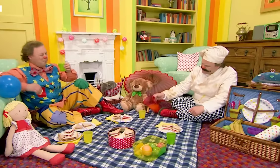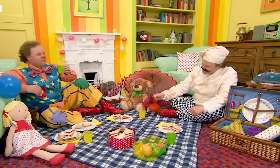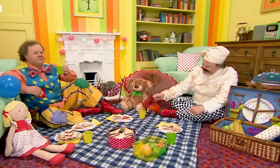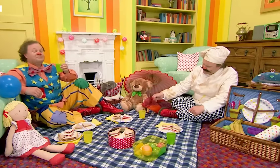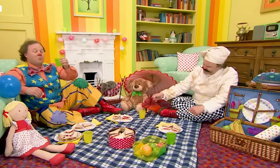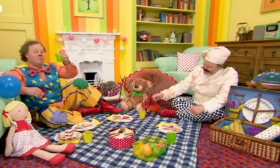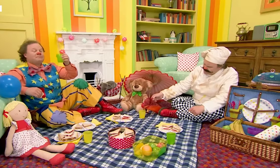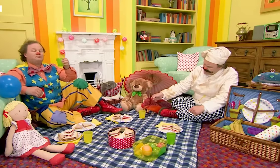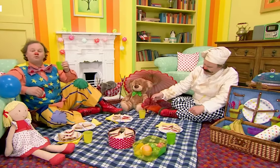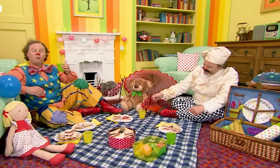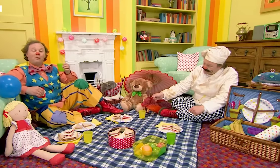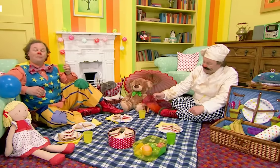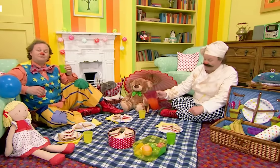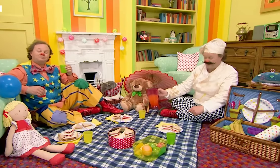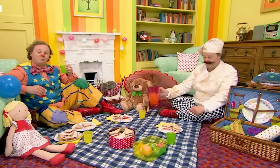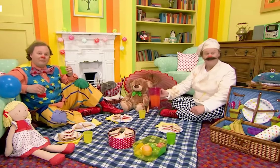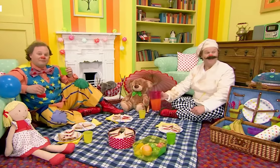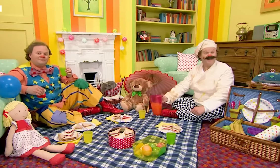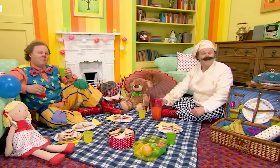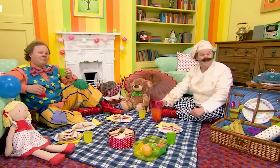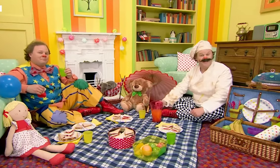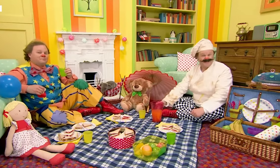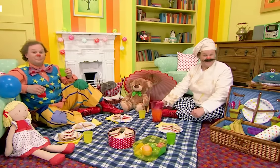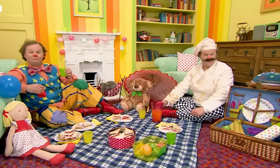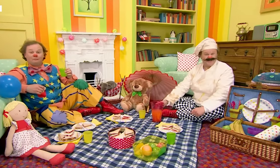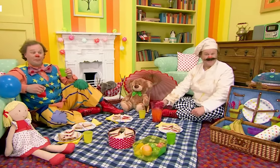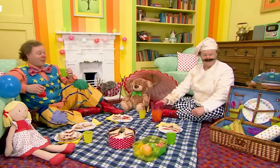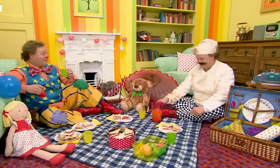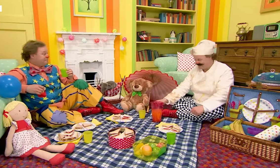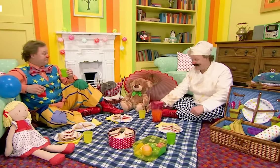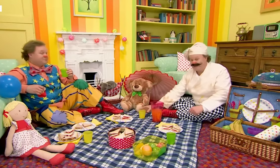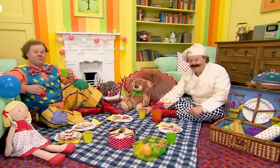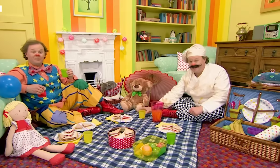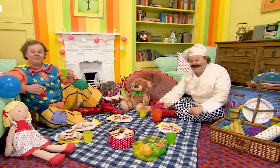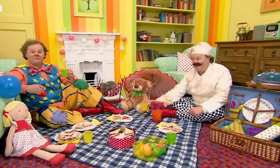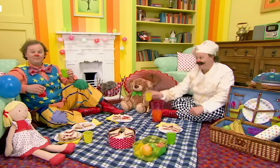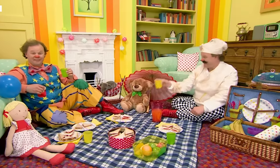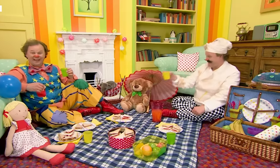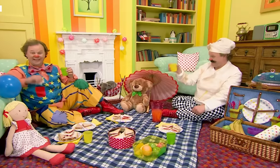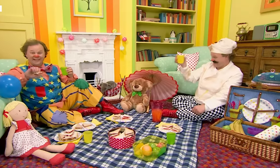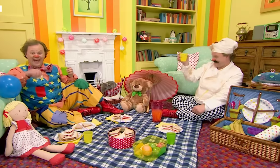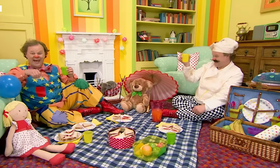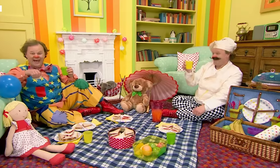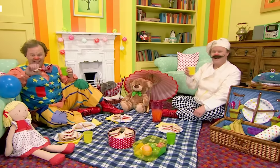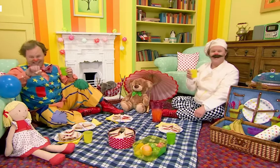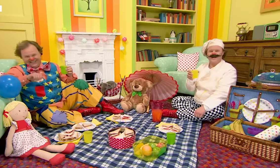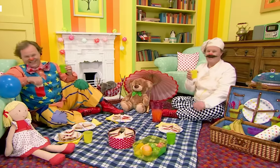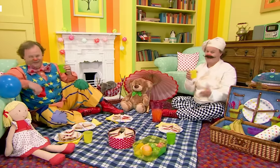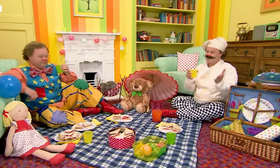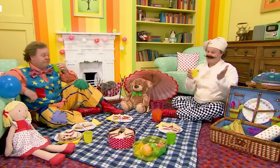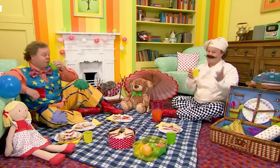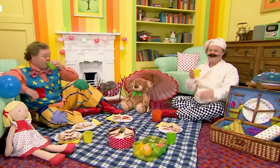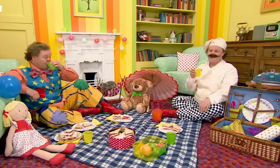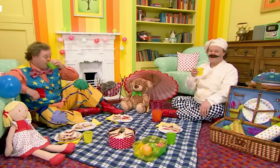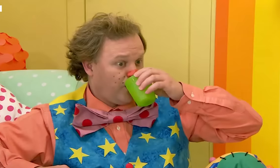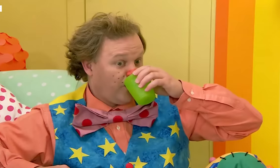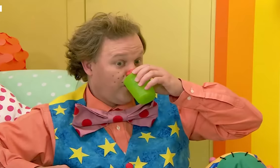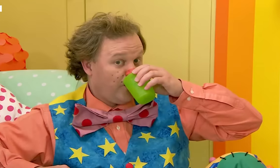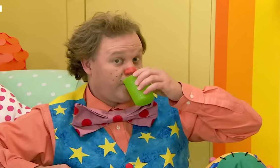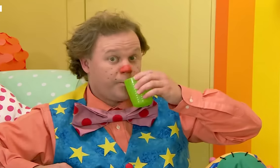Mr. Tumble, you're having a picnic inside with all your friends. Yes! Can you sign friends for